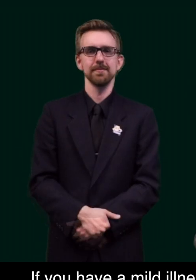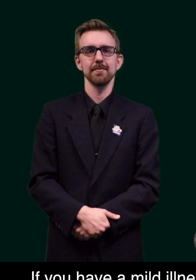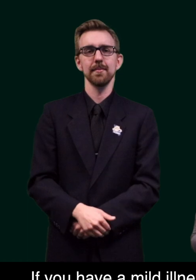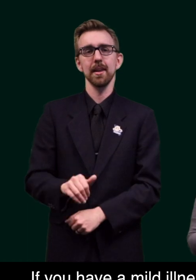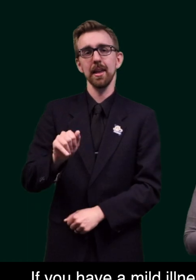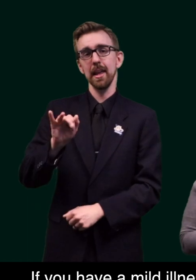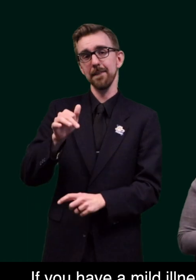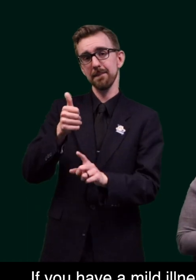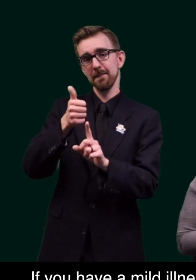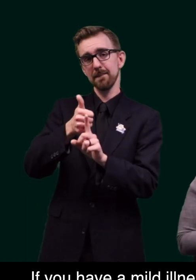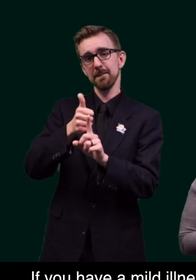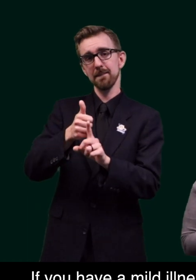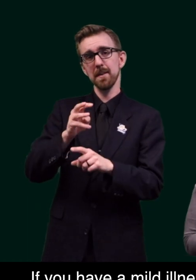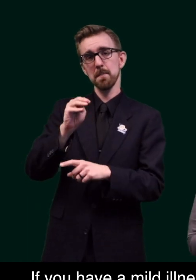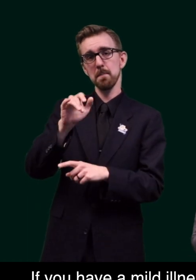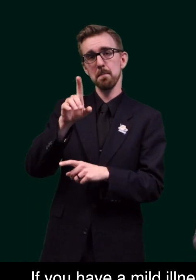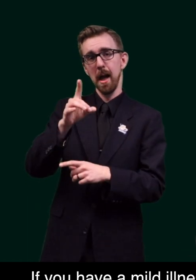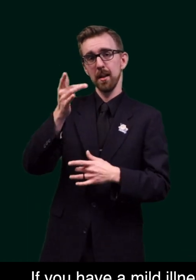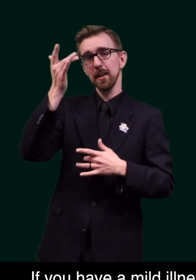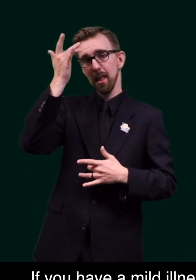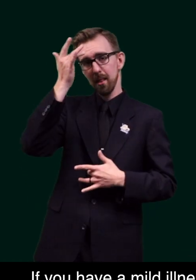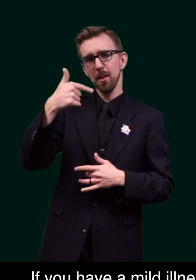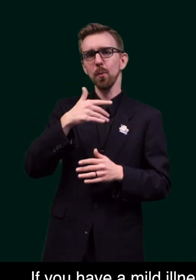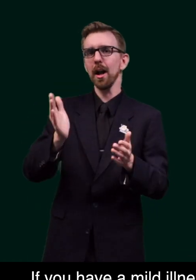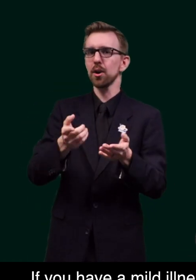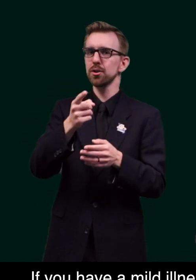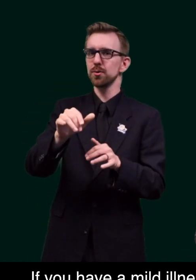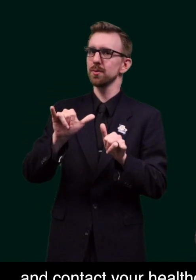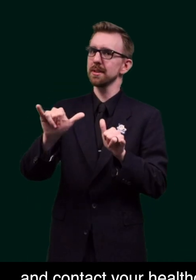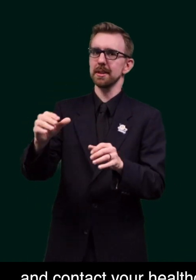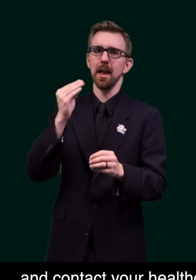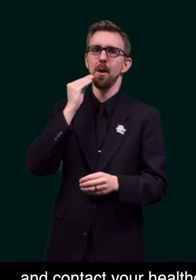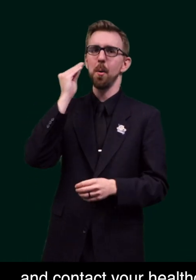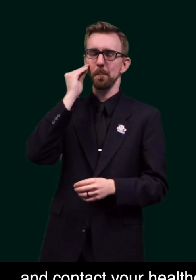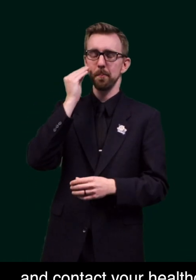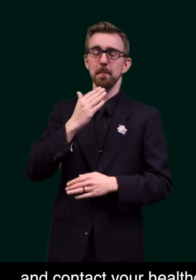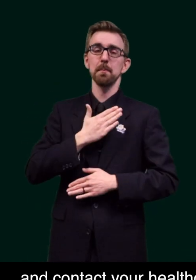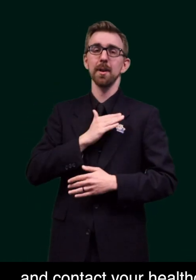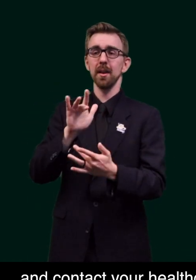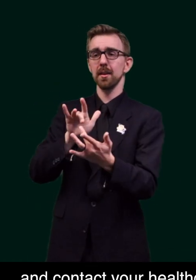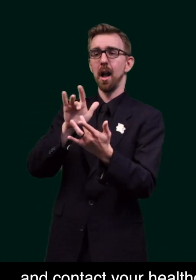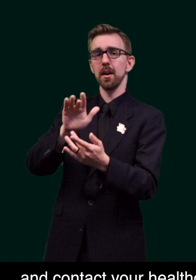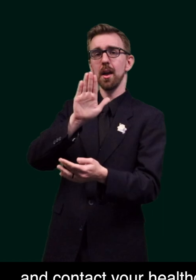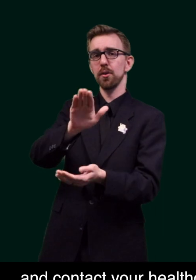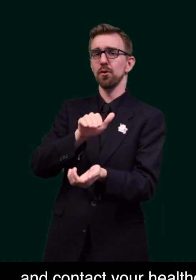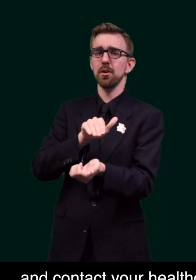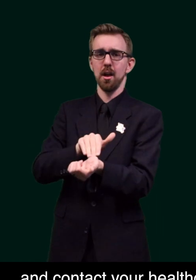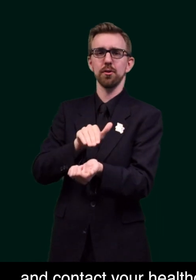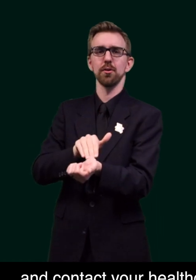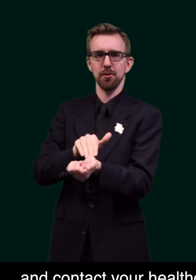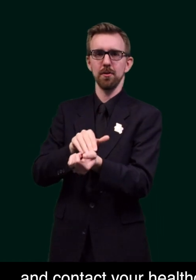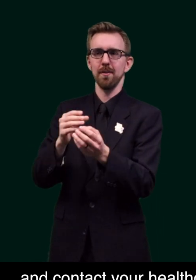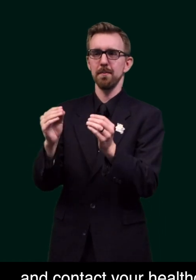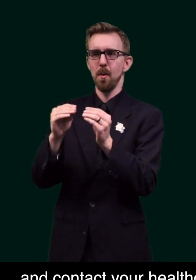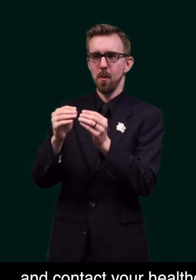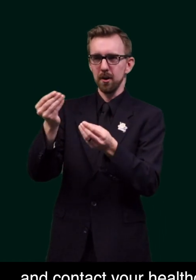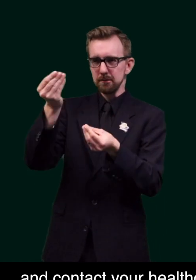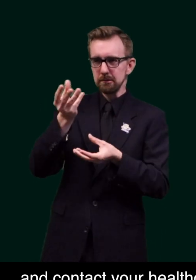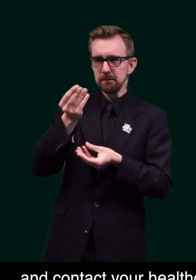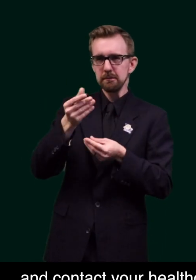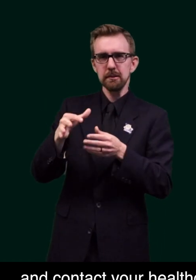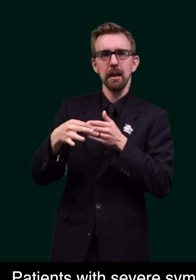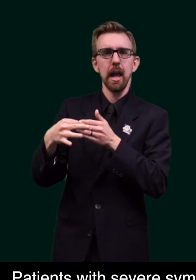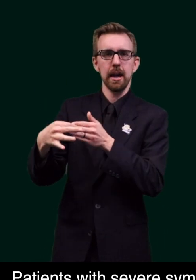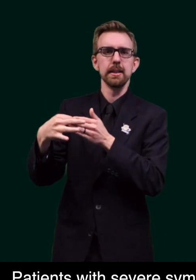If you have a mild illness, we encourage you to stay home and please contact your health care provider for additional guidance.